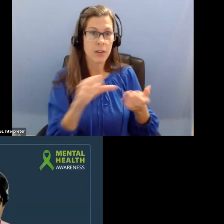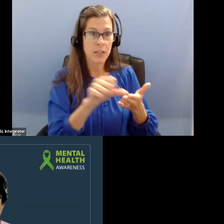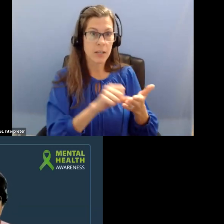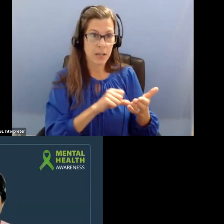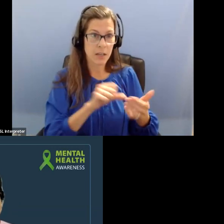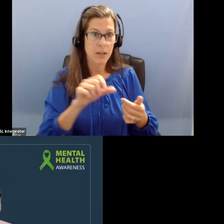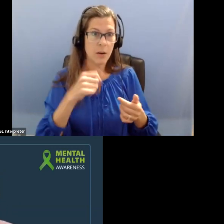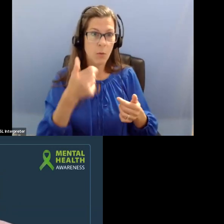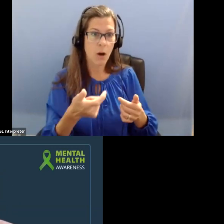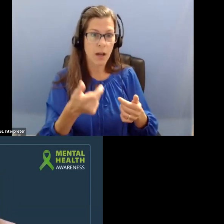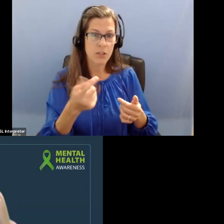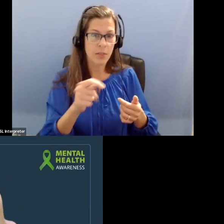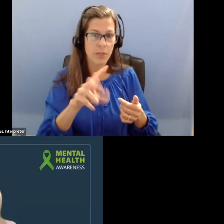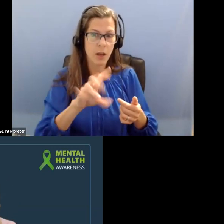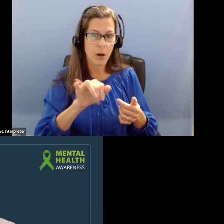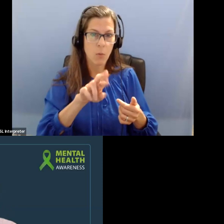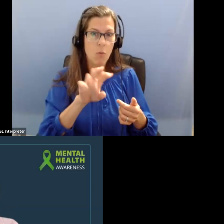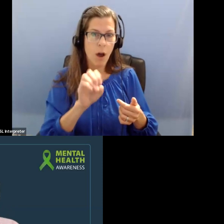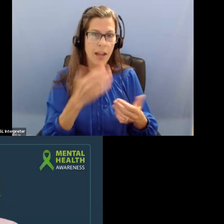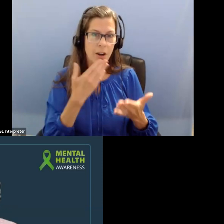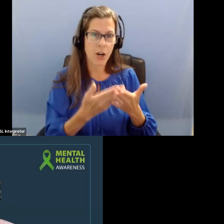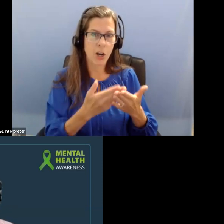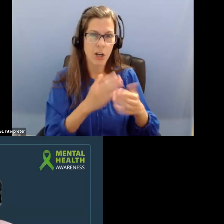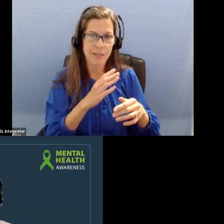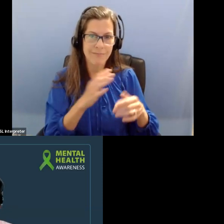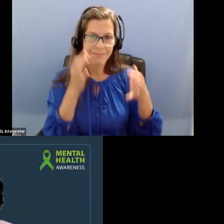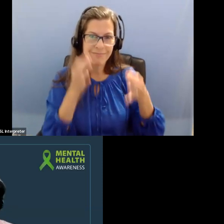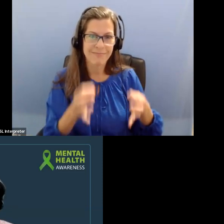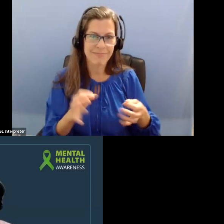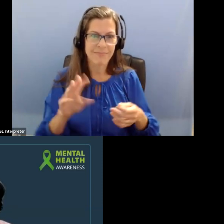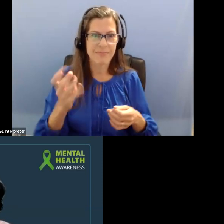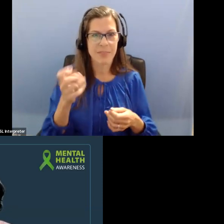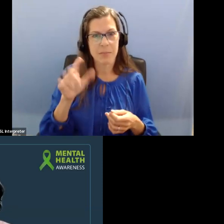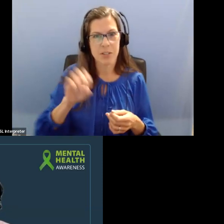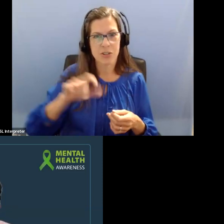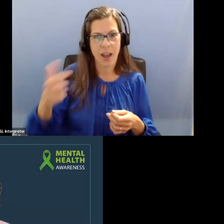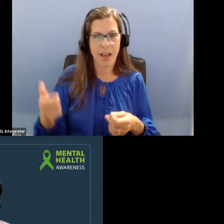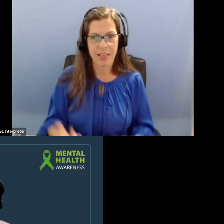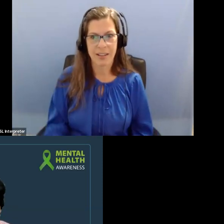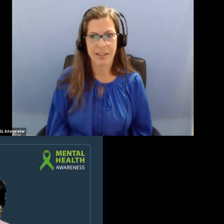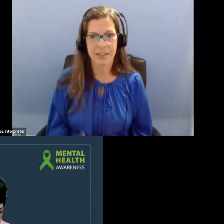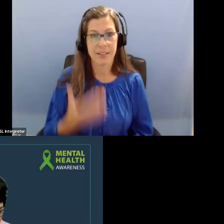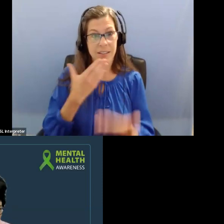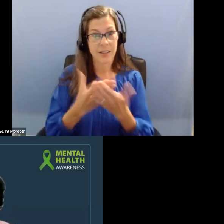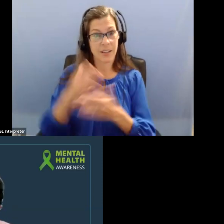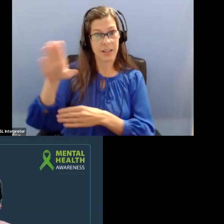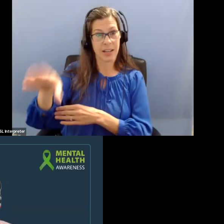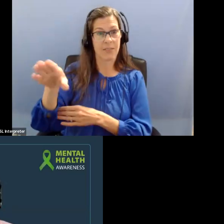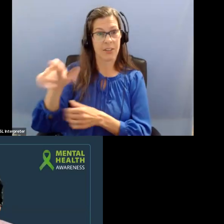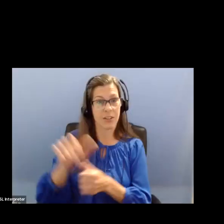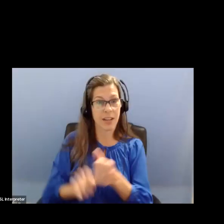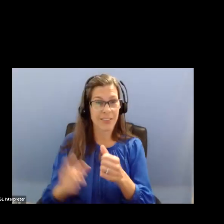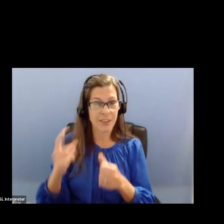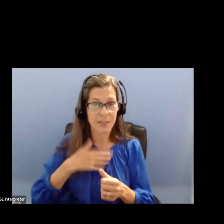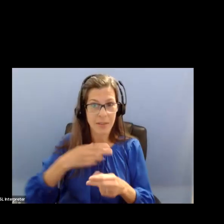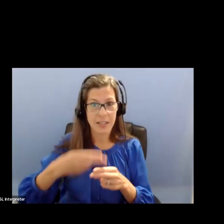on The Wire. So that's clearly a good call. Michelle. Well, good afternoon, everybody. My